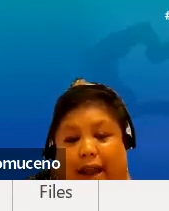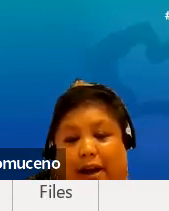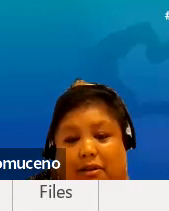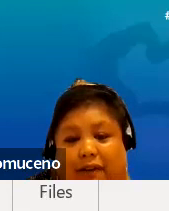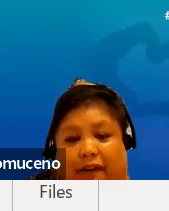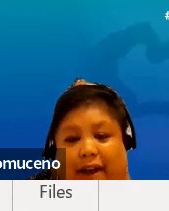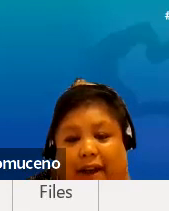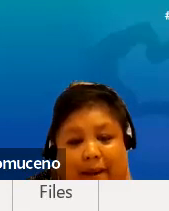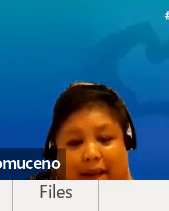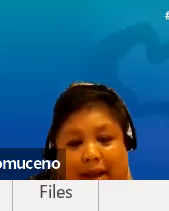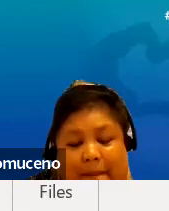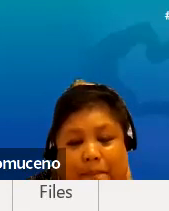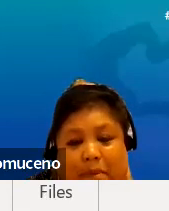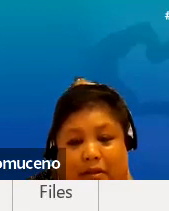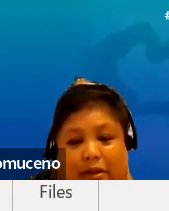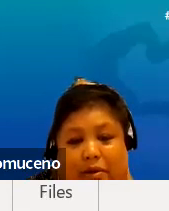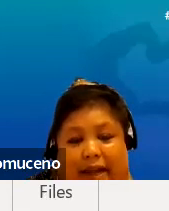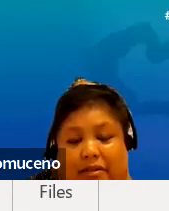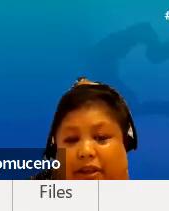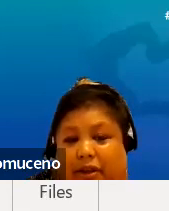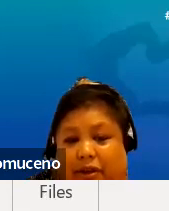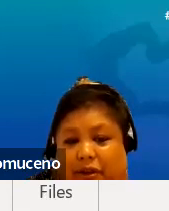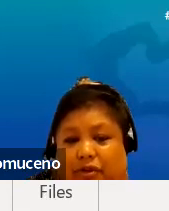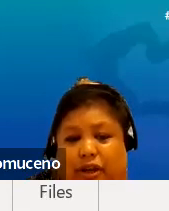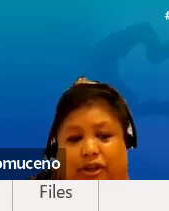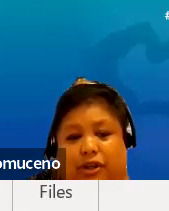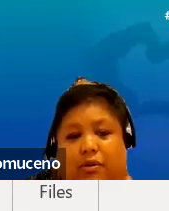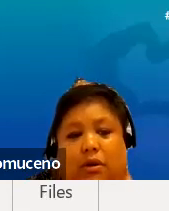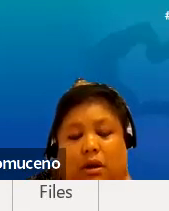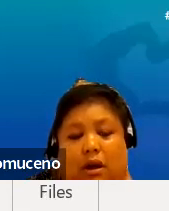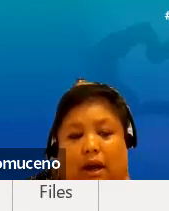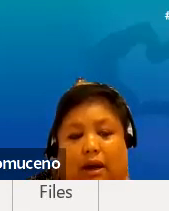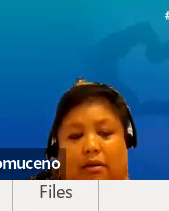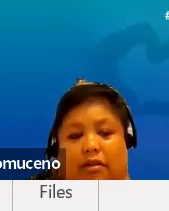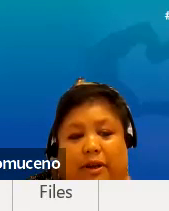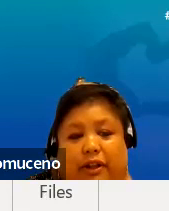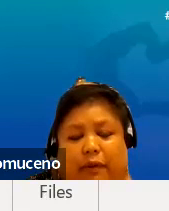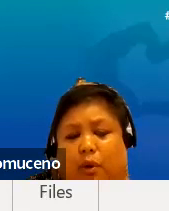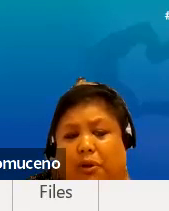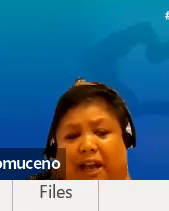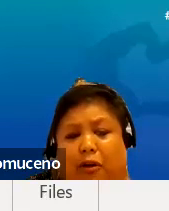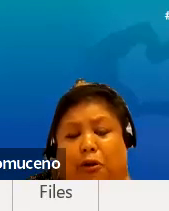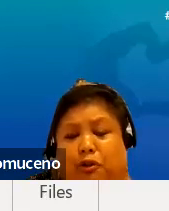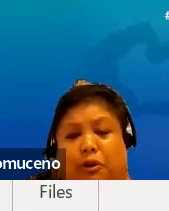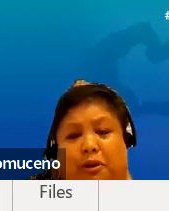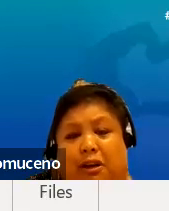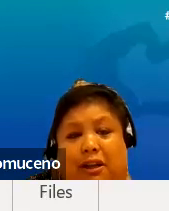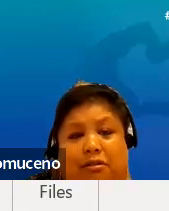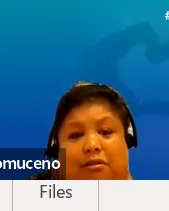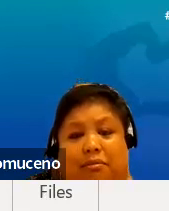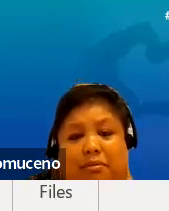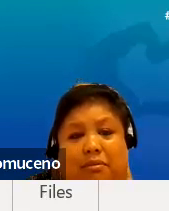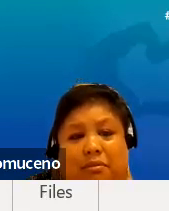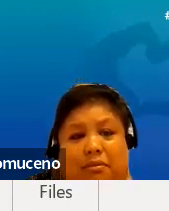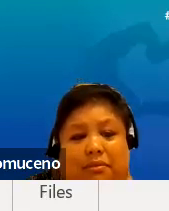hours on out to find anybody. So that's a huge issue, especially for rural agricultural